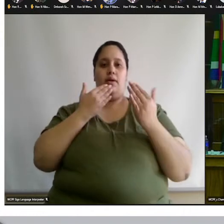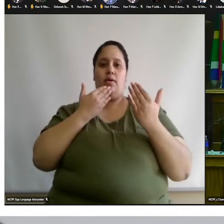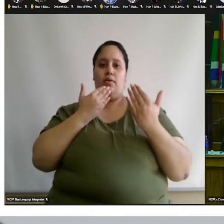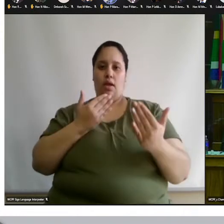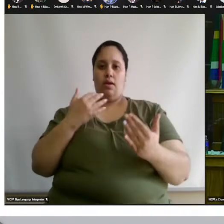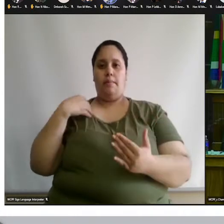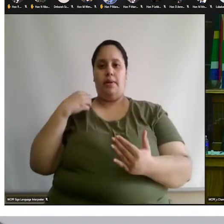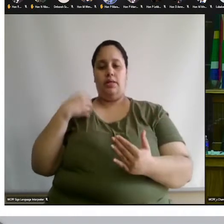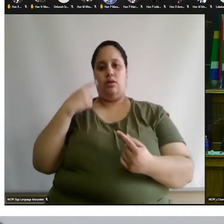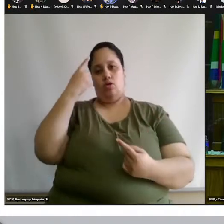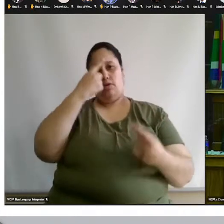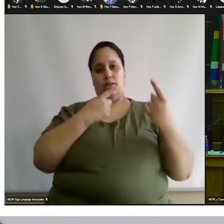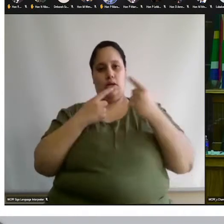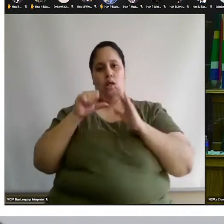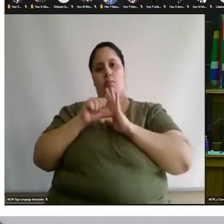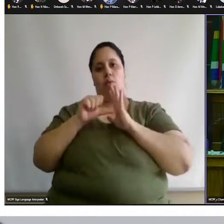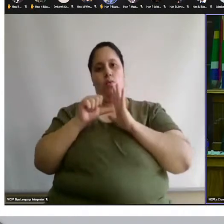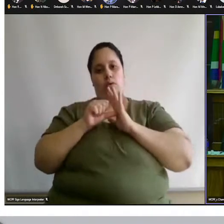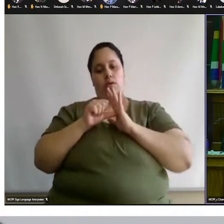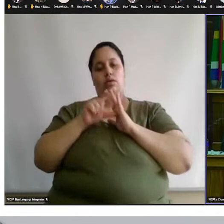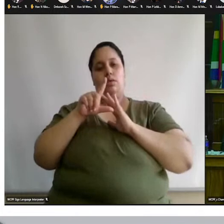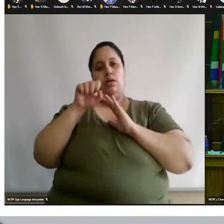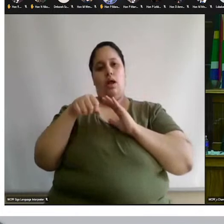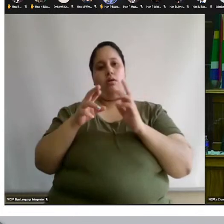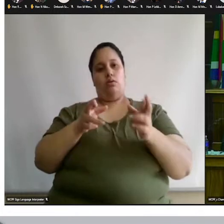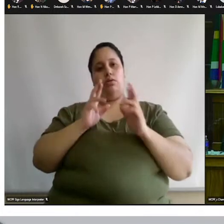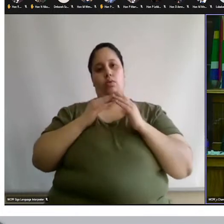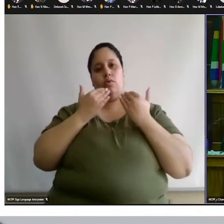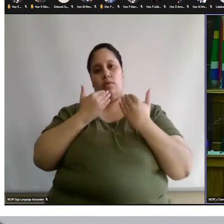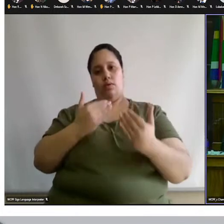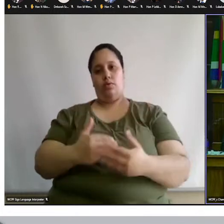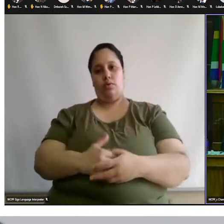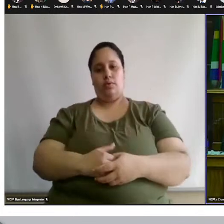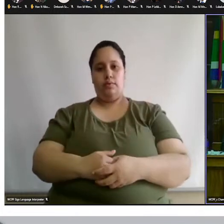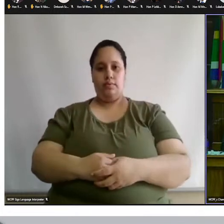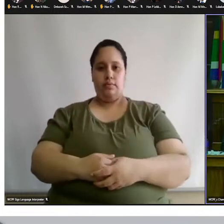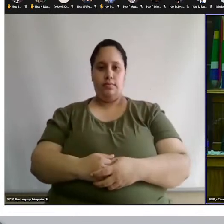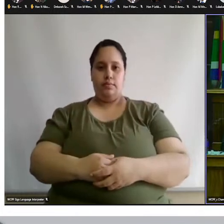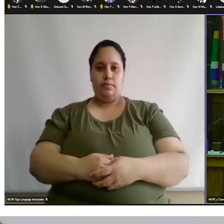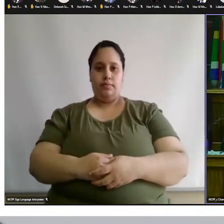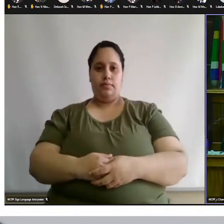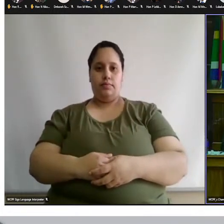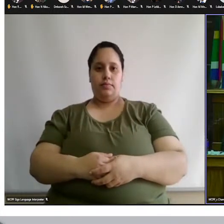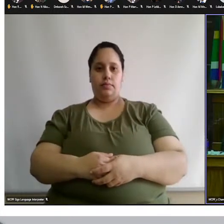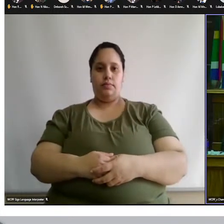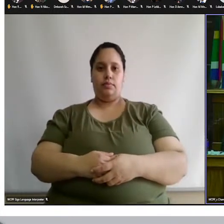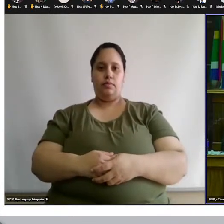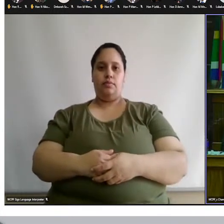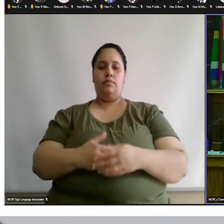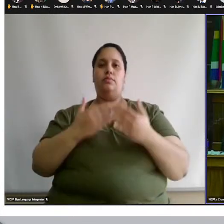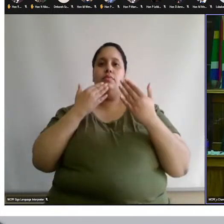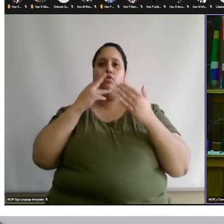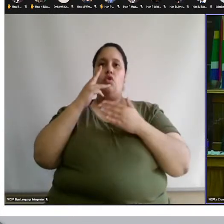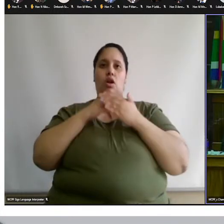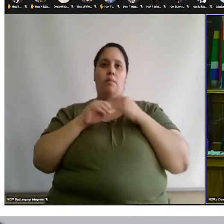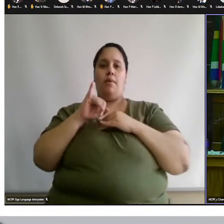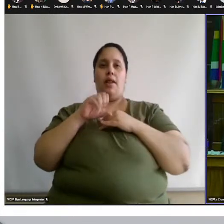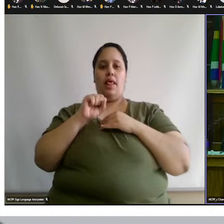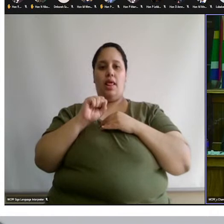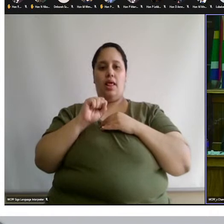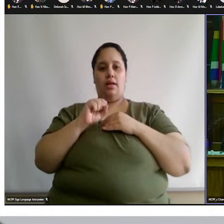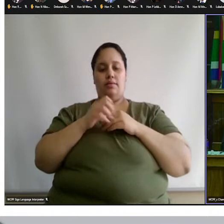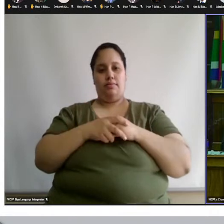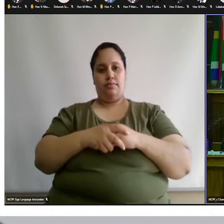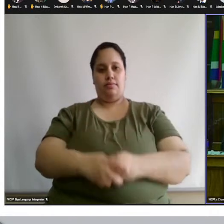for considering it important enough to respond. Thank you. Thank you, Honourable Murray. That is assisting a lot. Thank